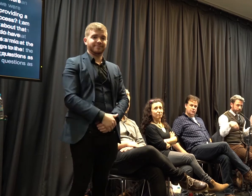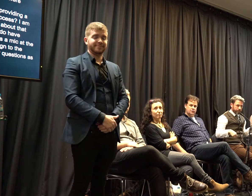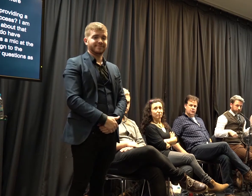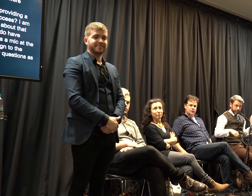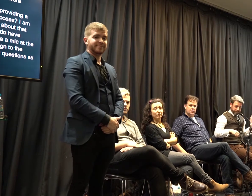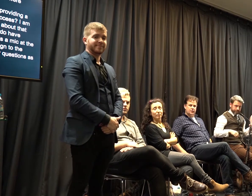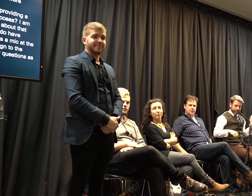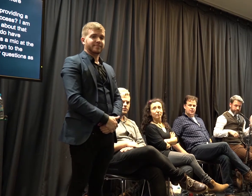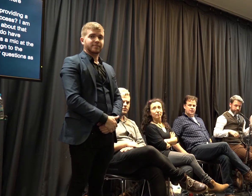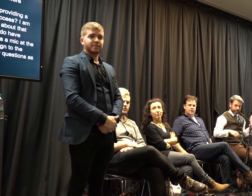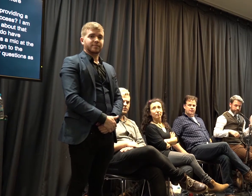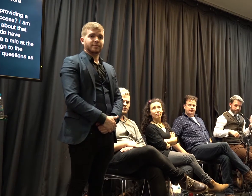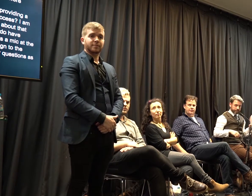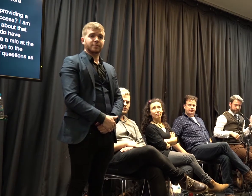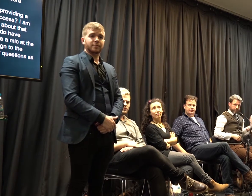here.